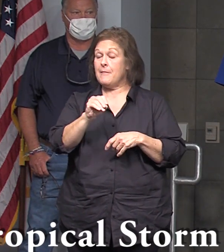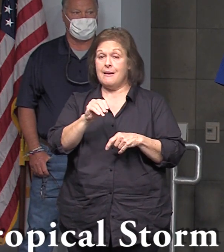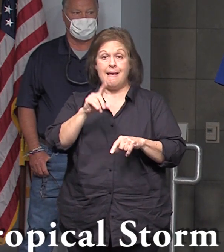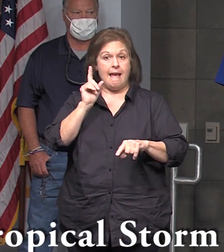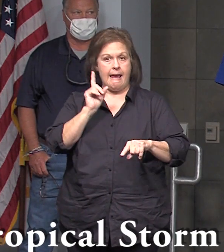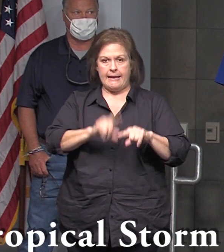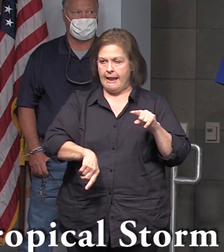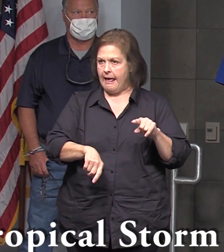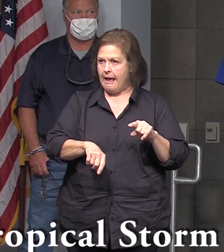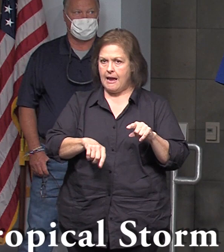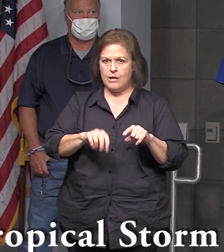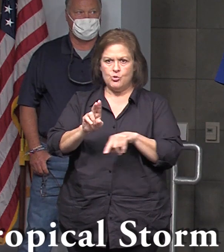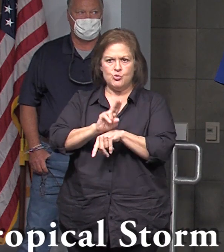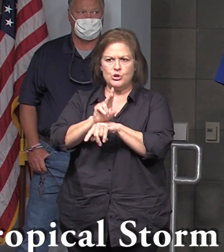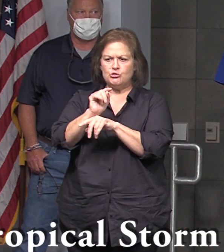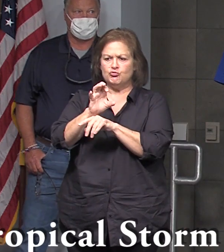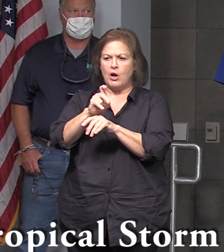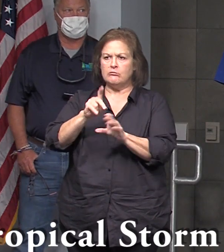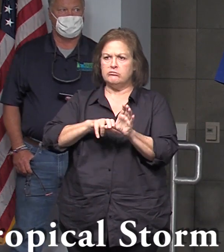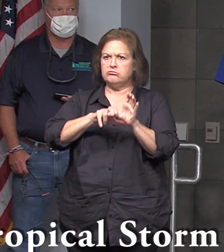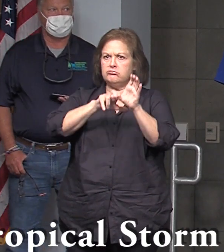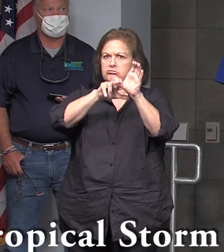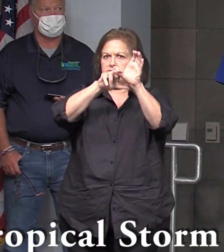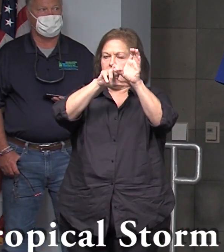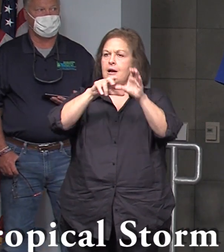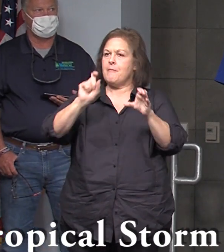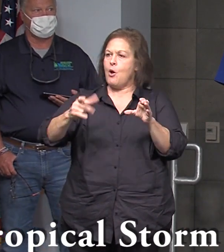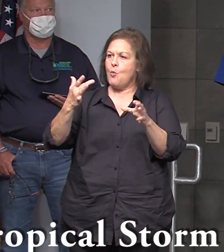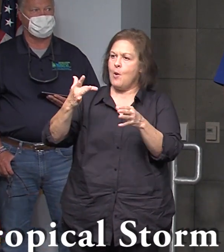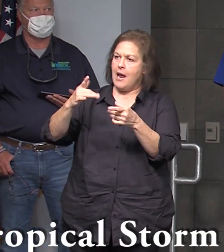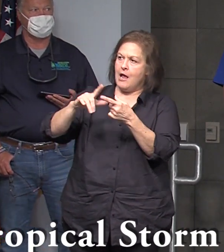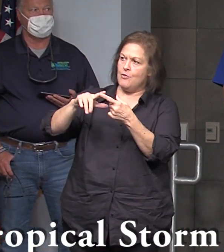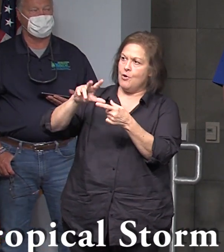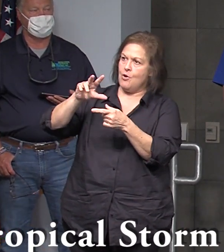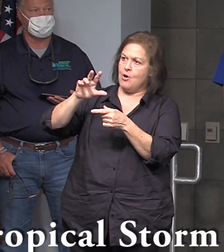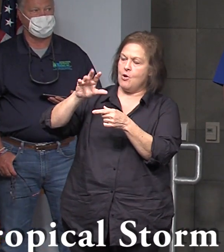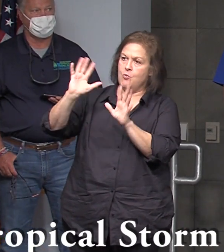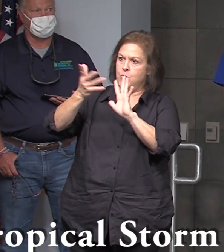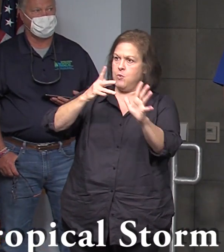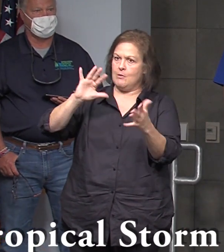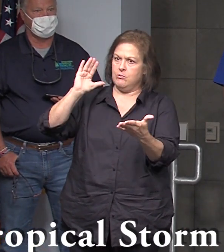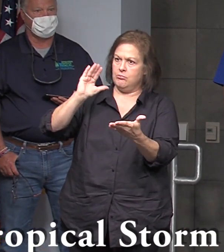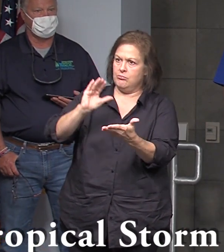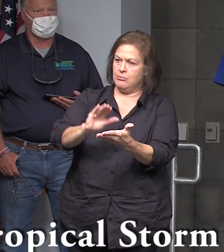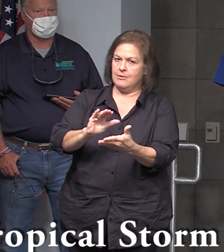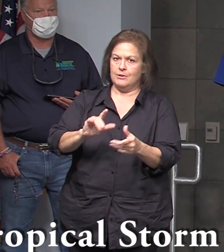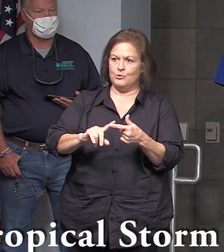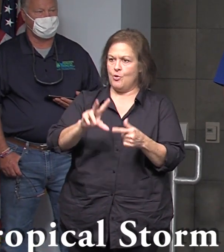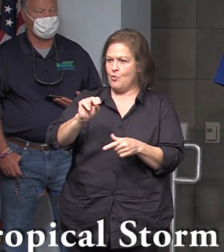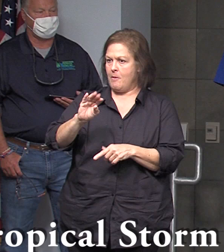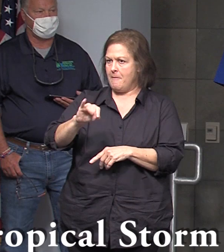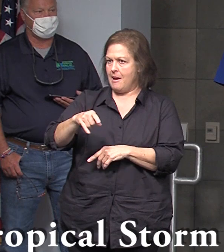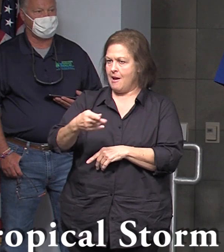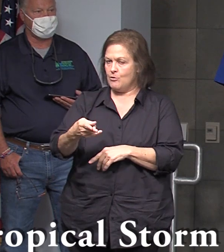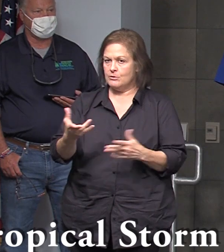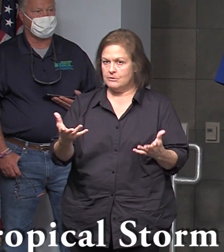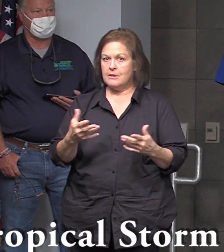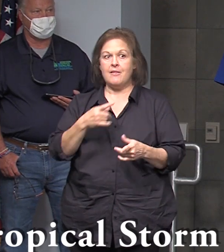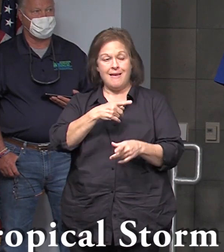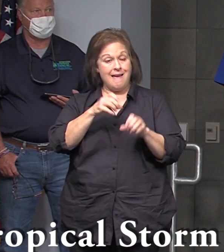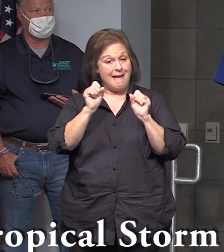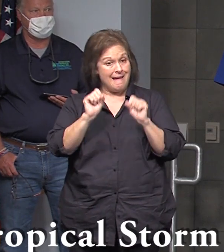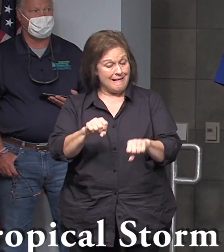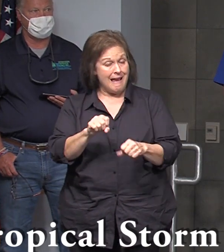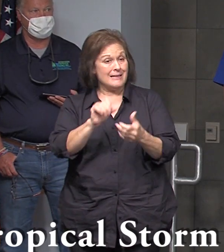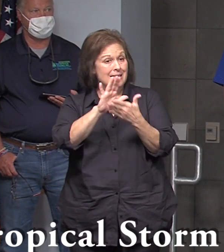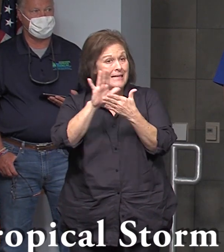people in bucket trucks until the winds drop below 30 miles an hour. Now, they can put out crews to clear up debris. They can have